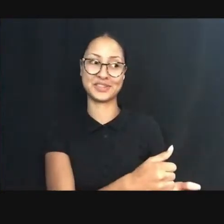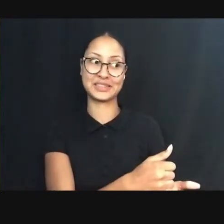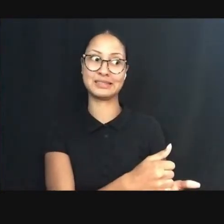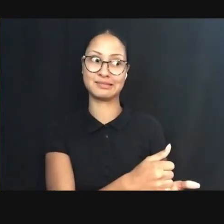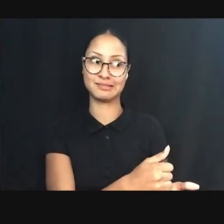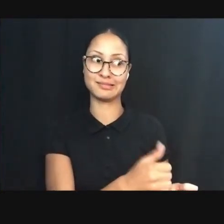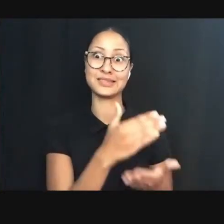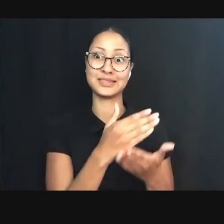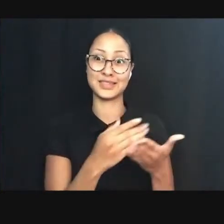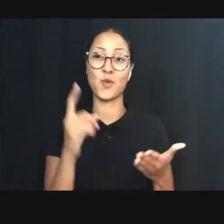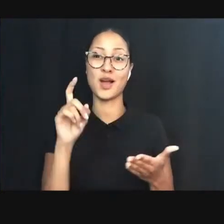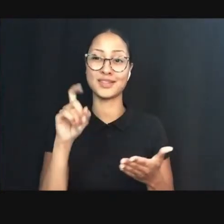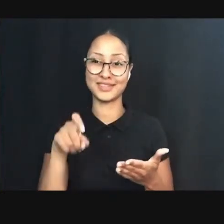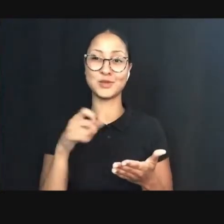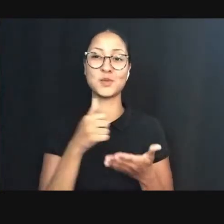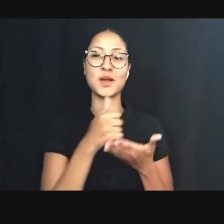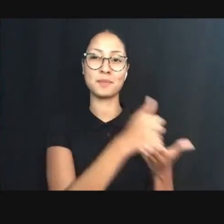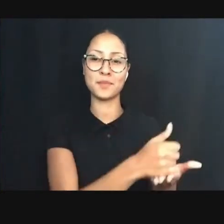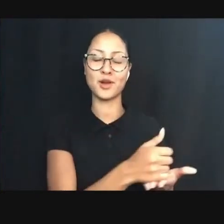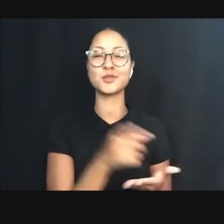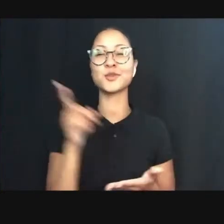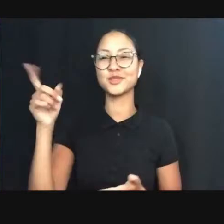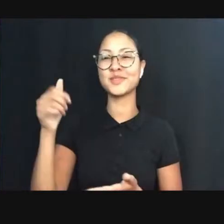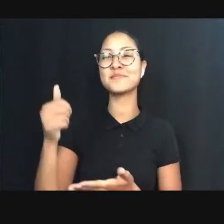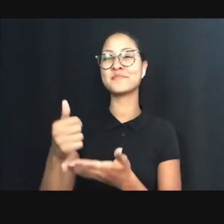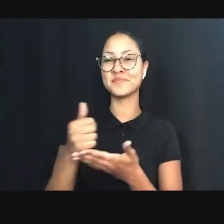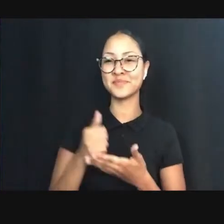somebody has got to get them together. So,